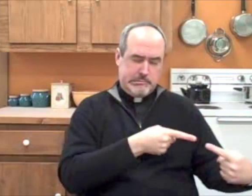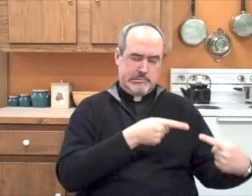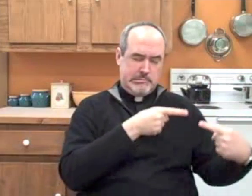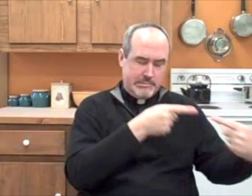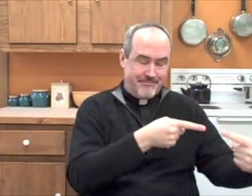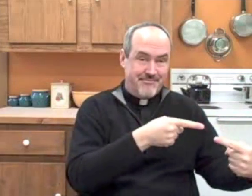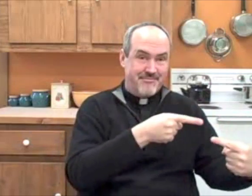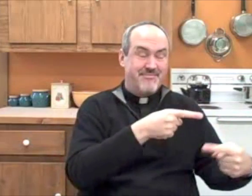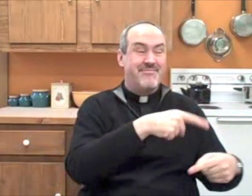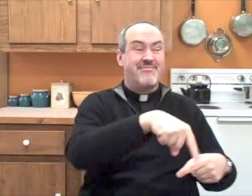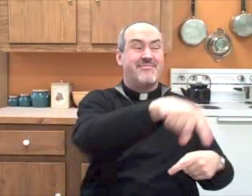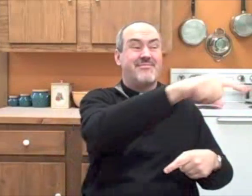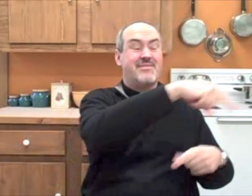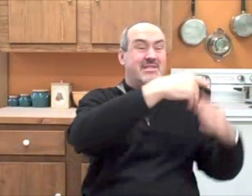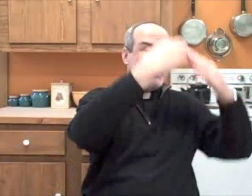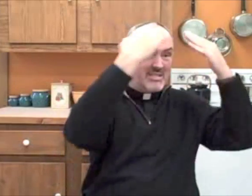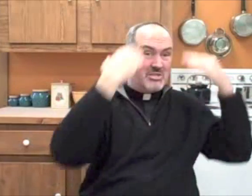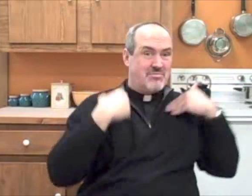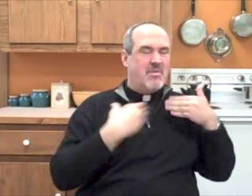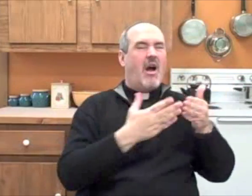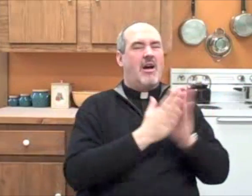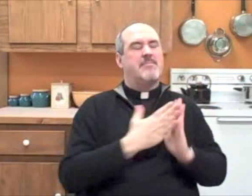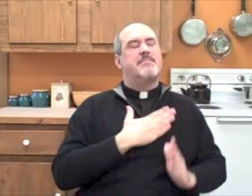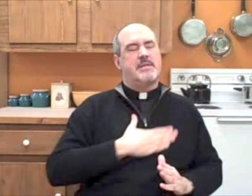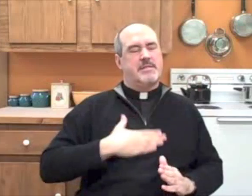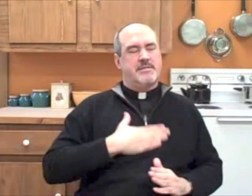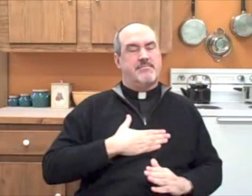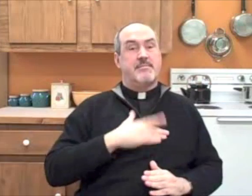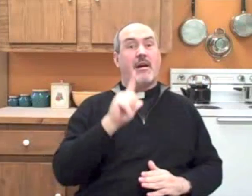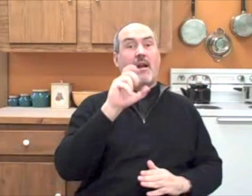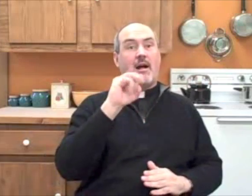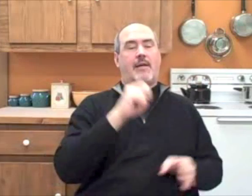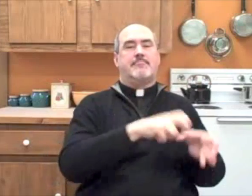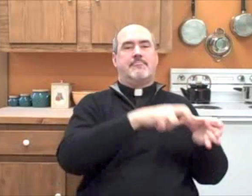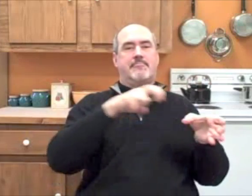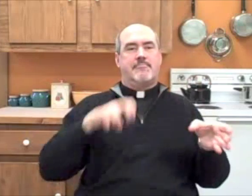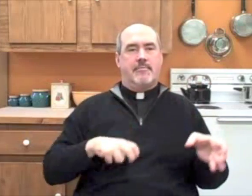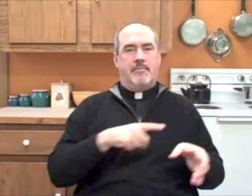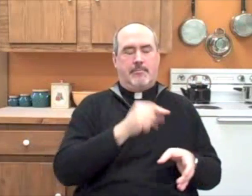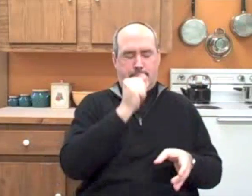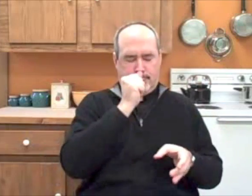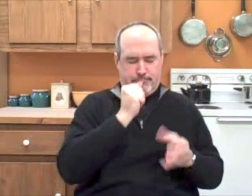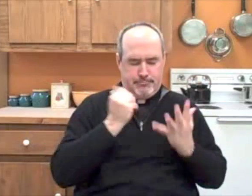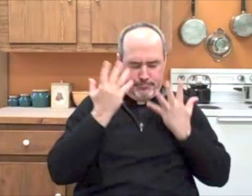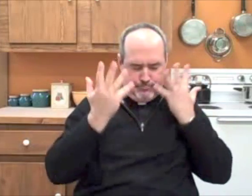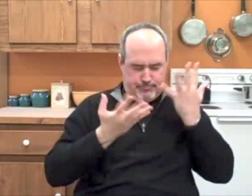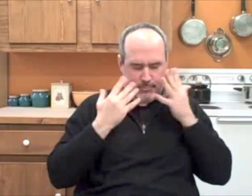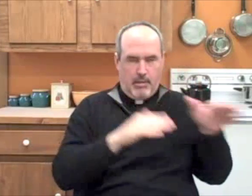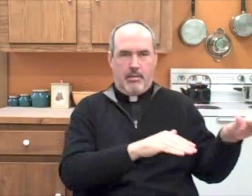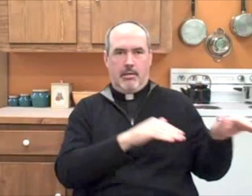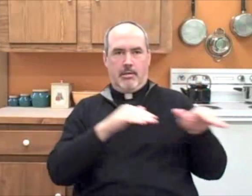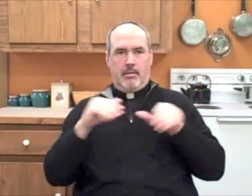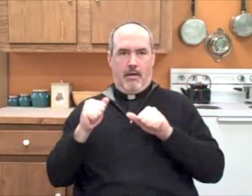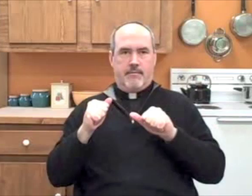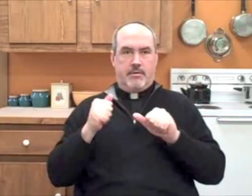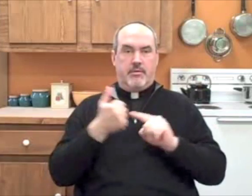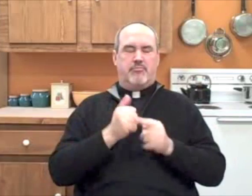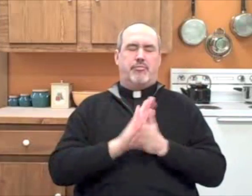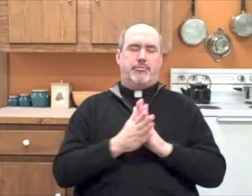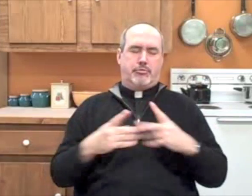anyway. She ended up not being happy and it didn't work out, and finally was asked to step down. She